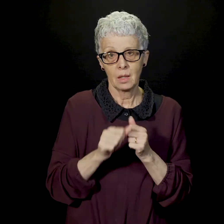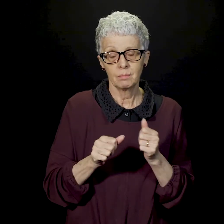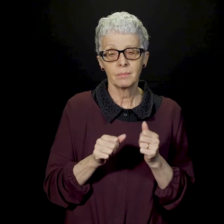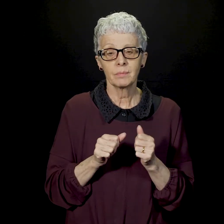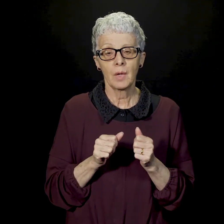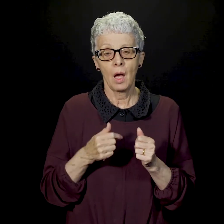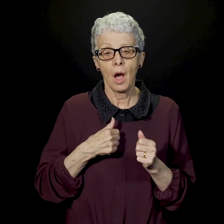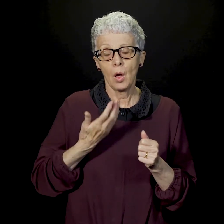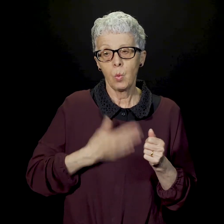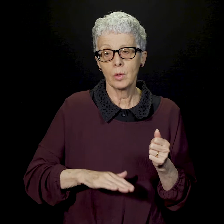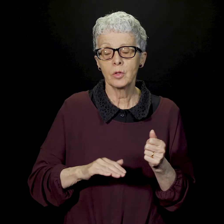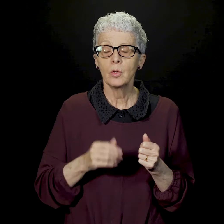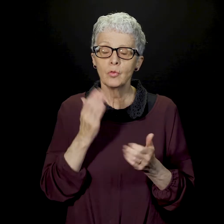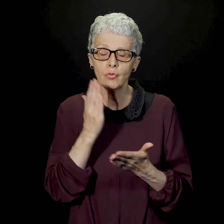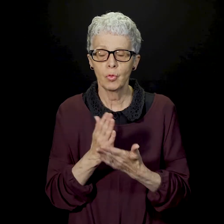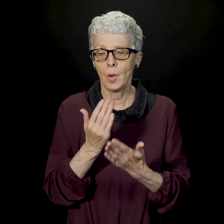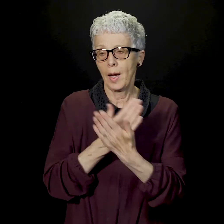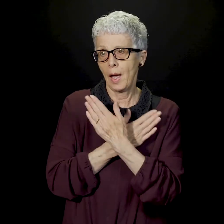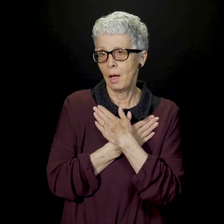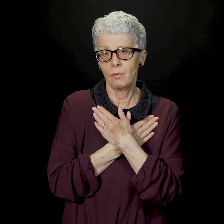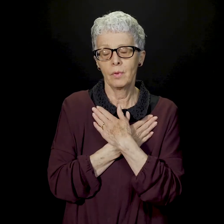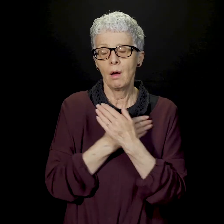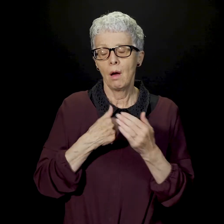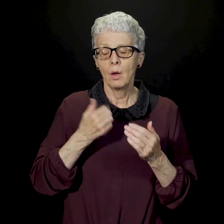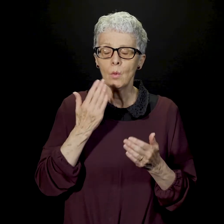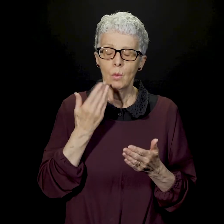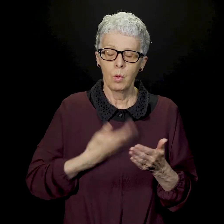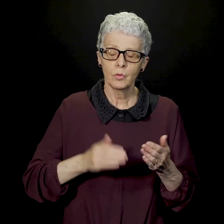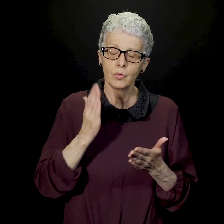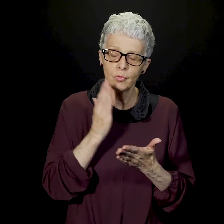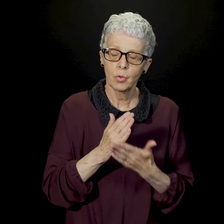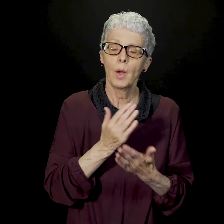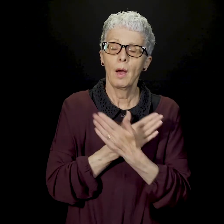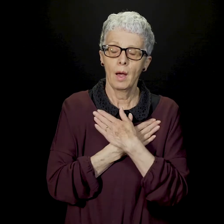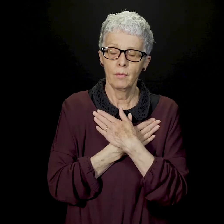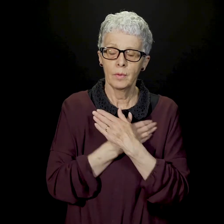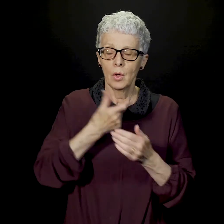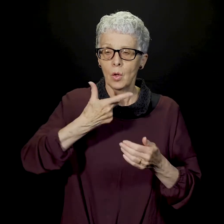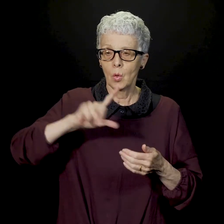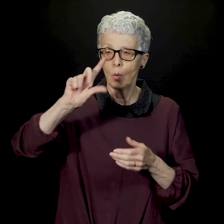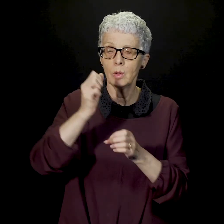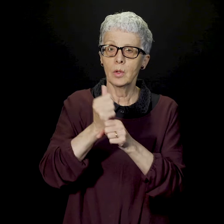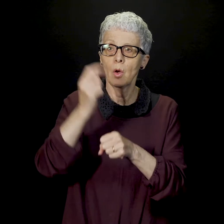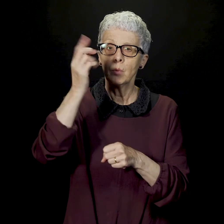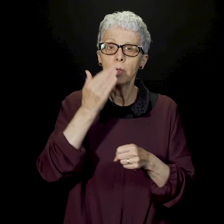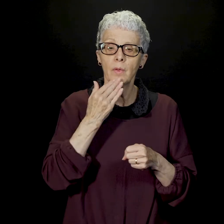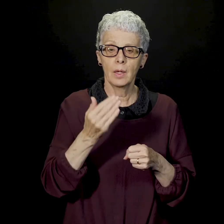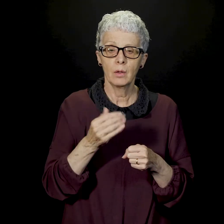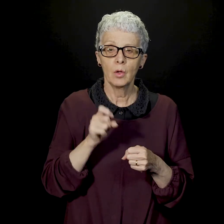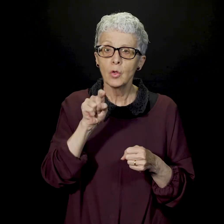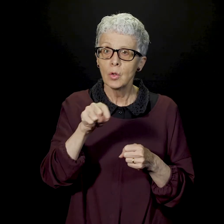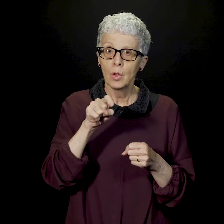When it comes to intimacy, God, I'm choosing better than normal. Let's pray together. Lord God, we thank you so much that these things are your